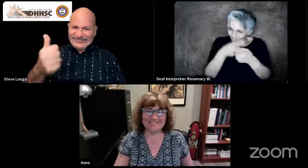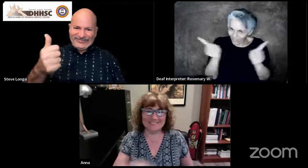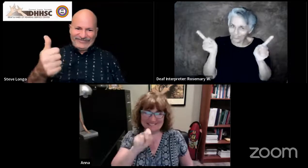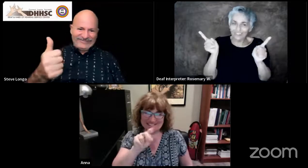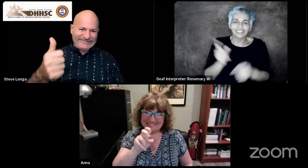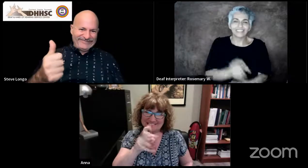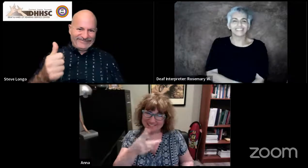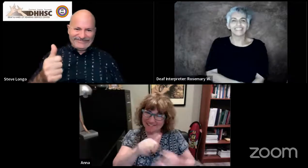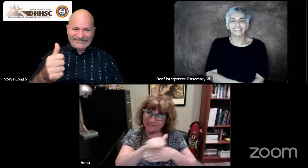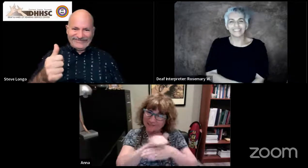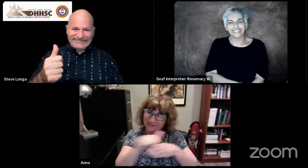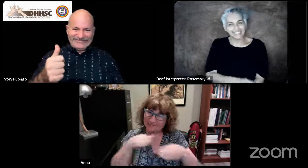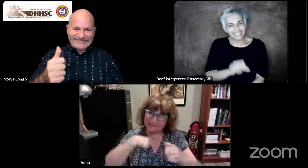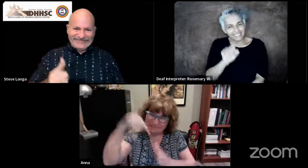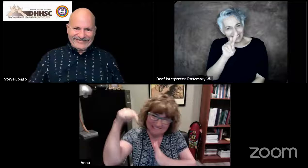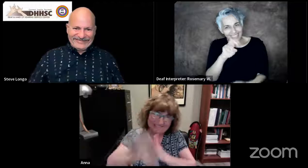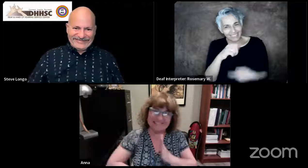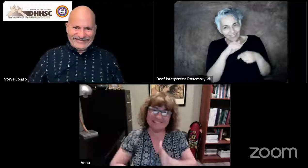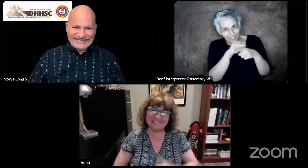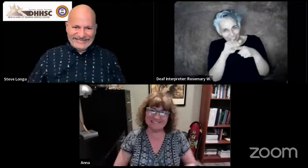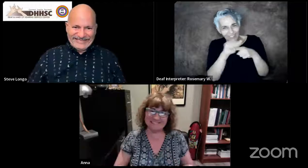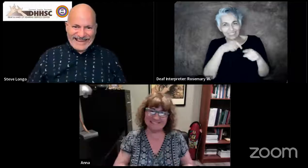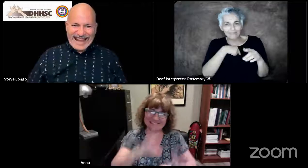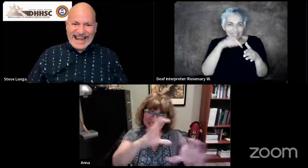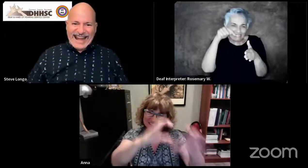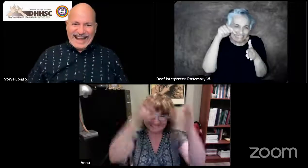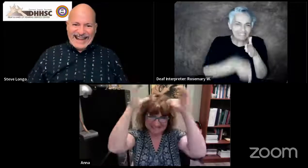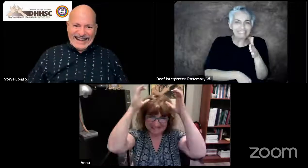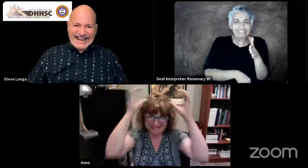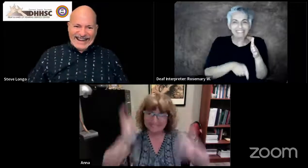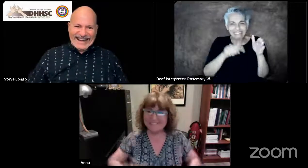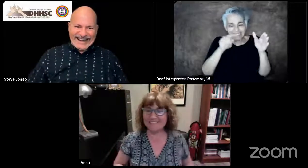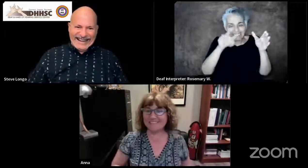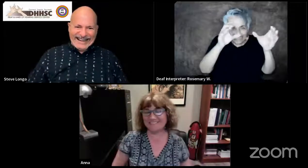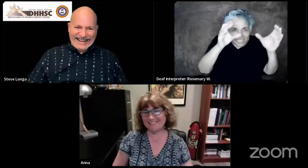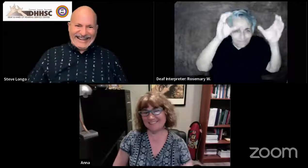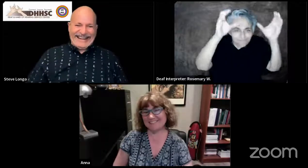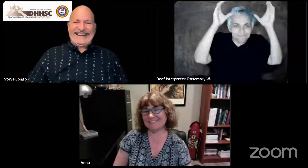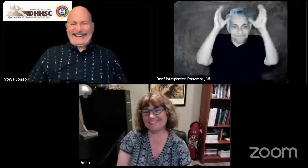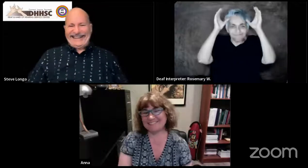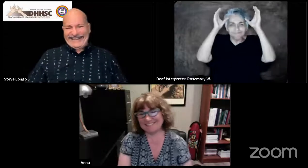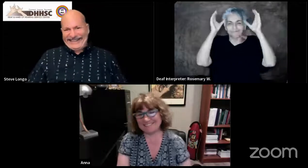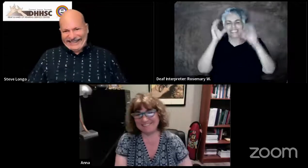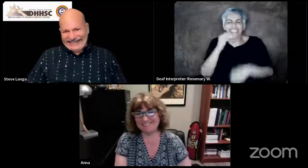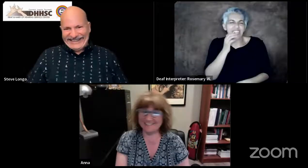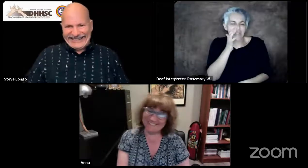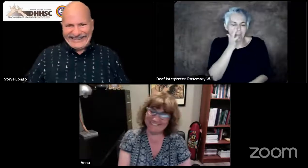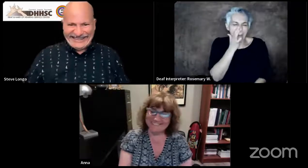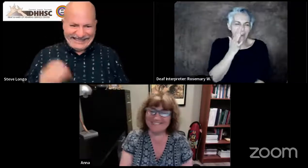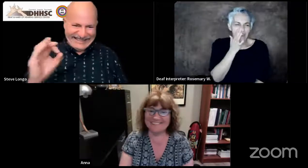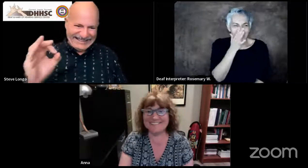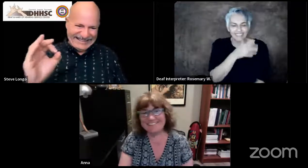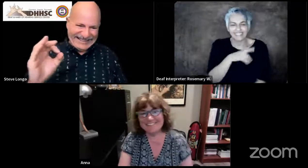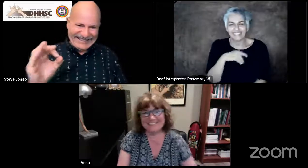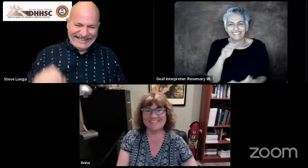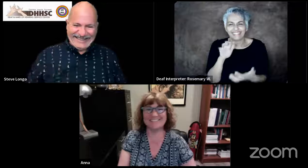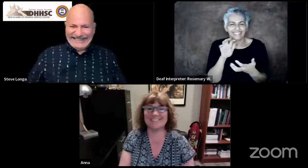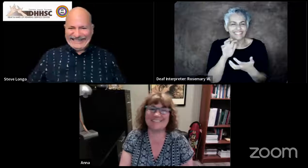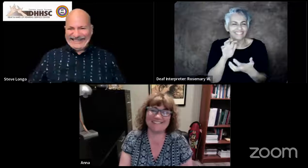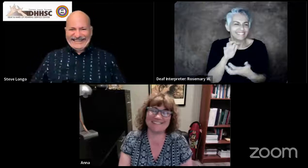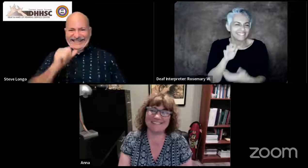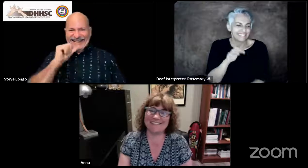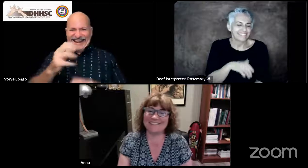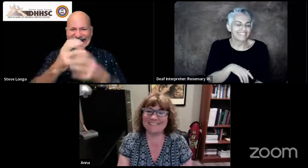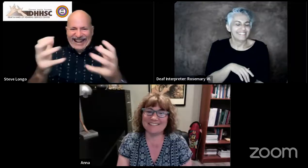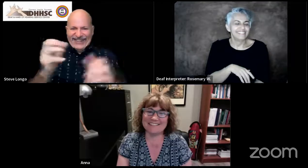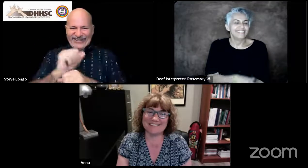Just that I will do my best for all of you. I'll need some in-depth training, and I will need you to make